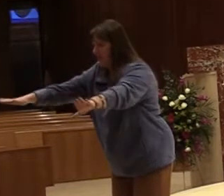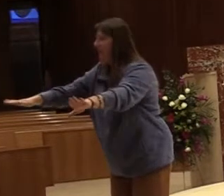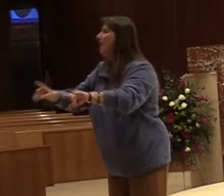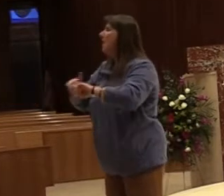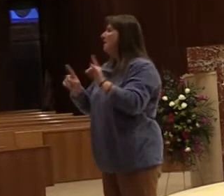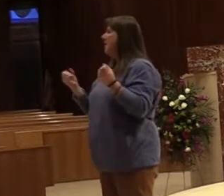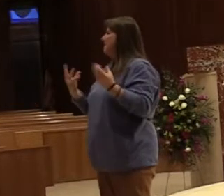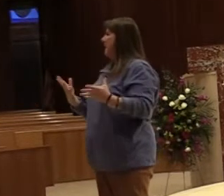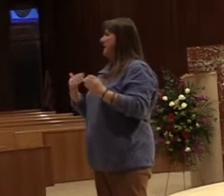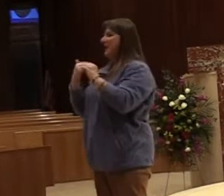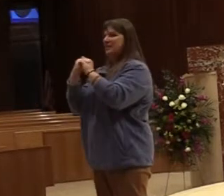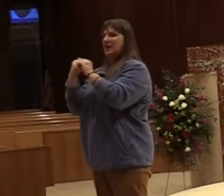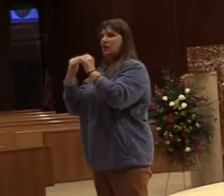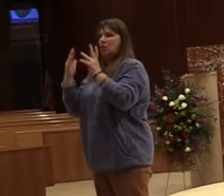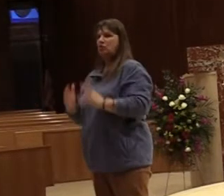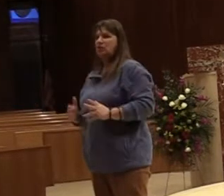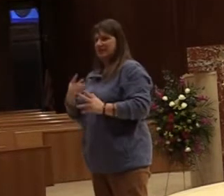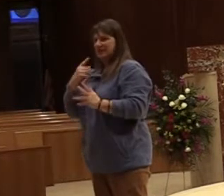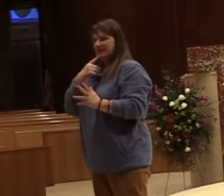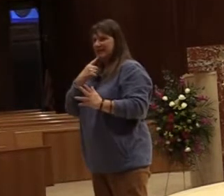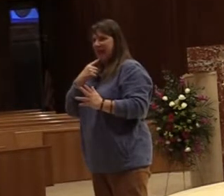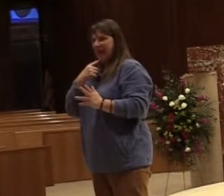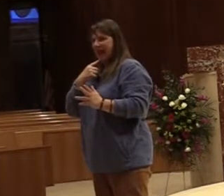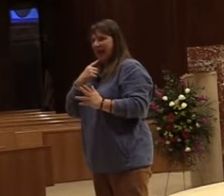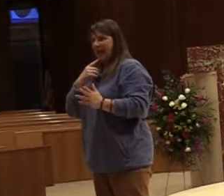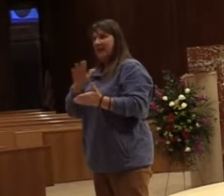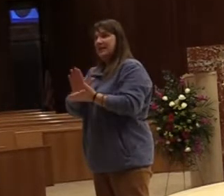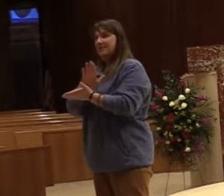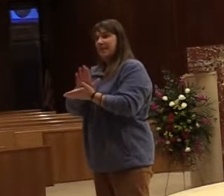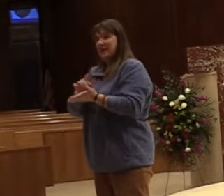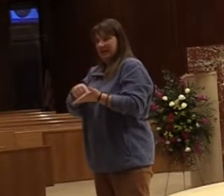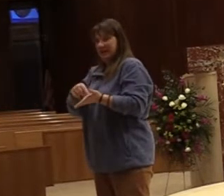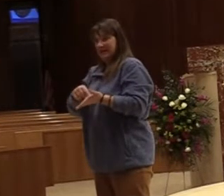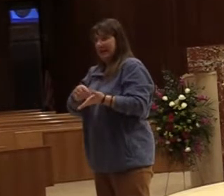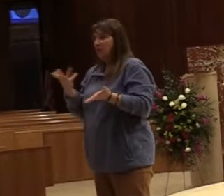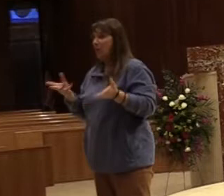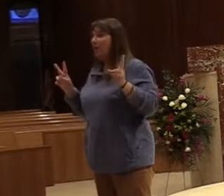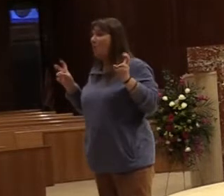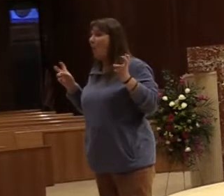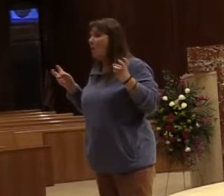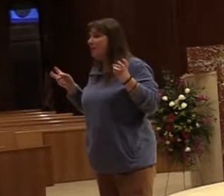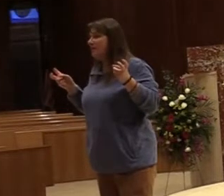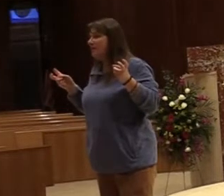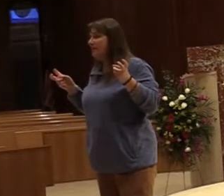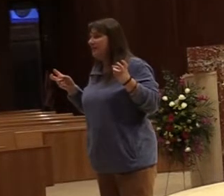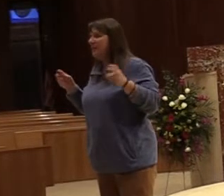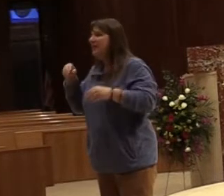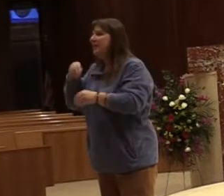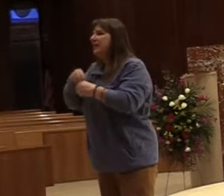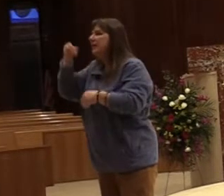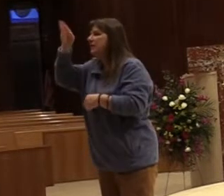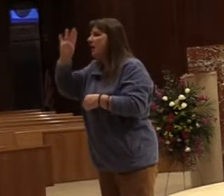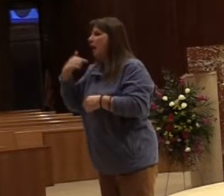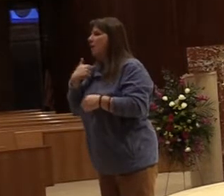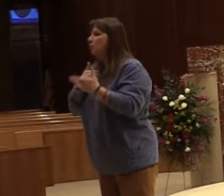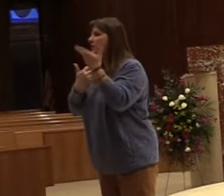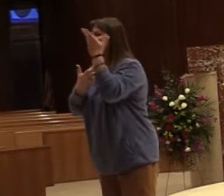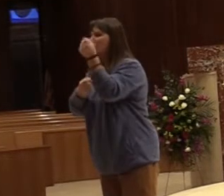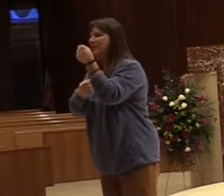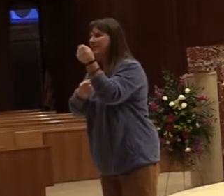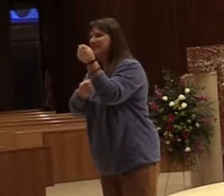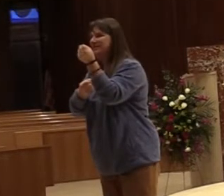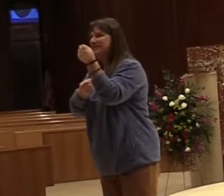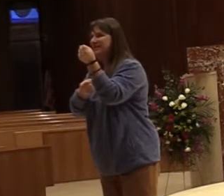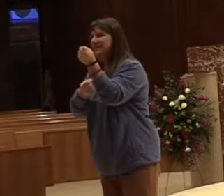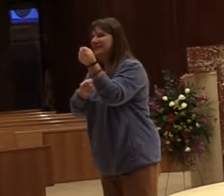point out that it says about our currency, in God we trust. And kind of how our founding fathers wanted to